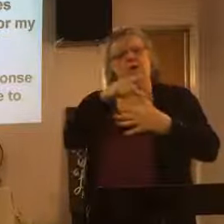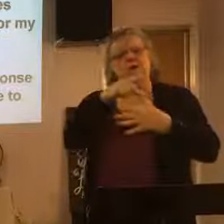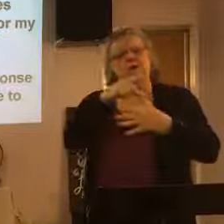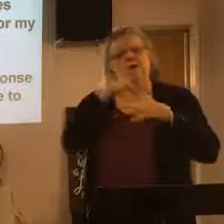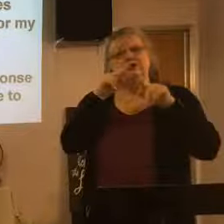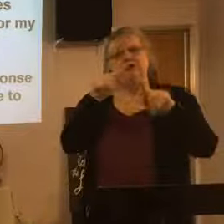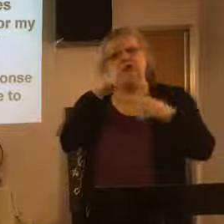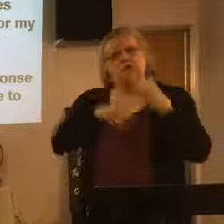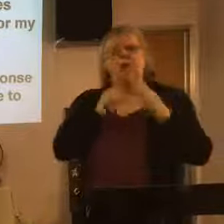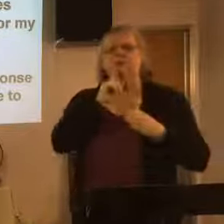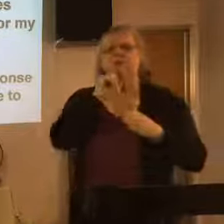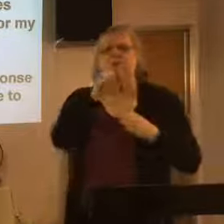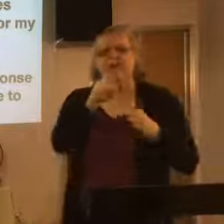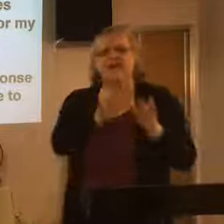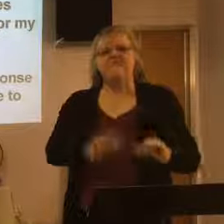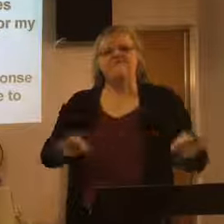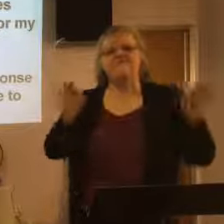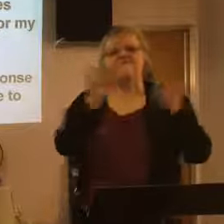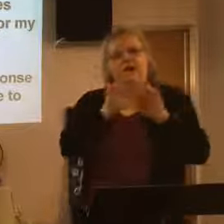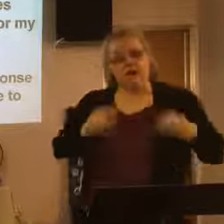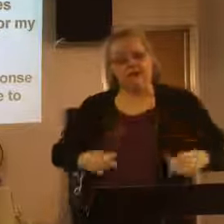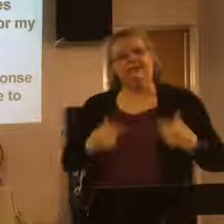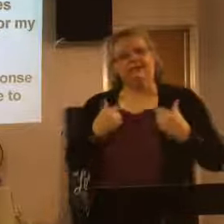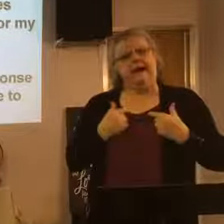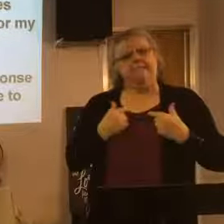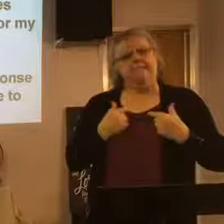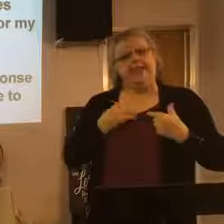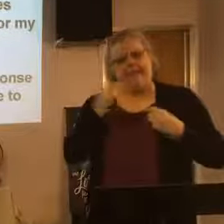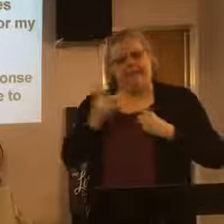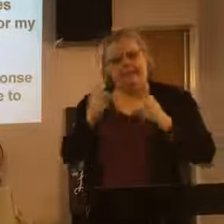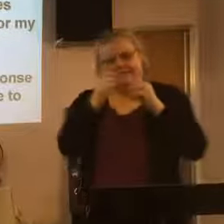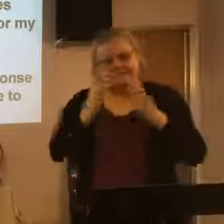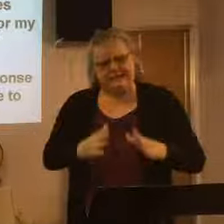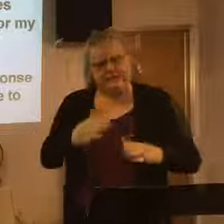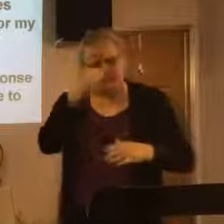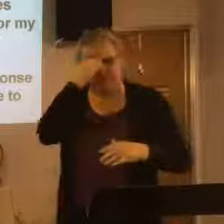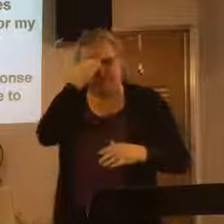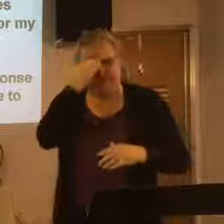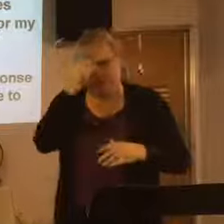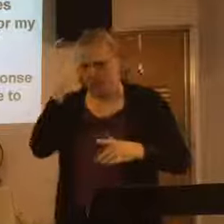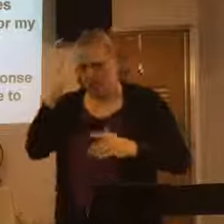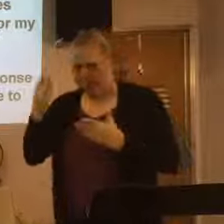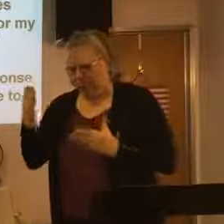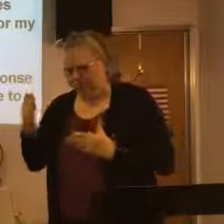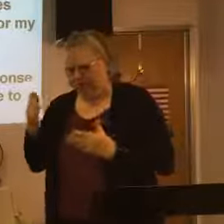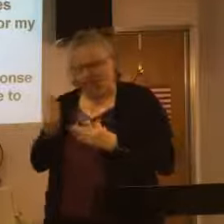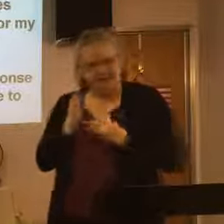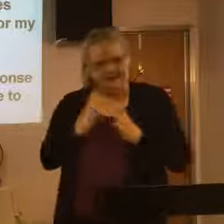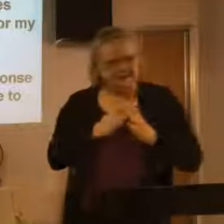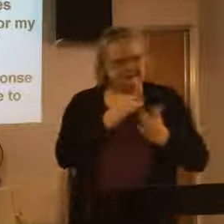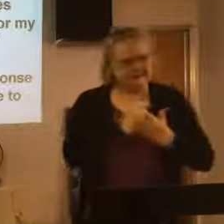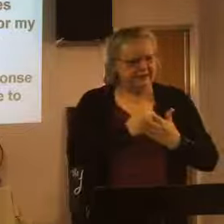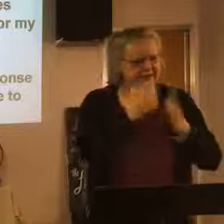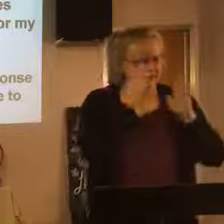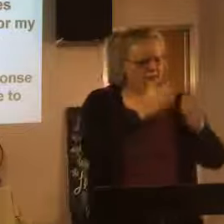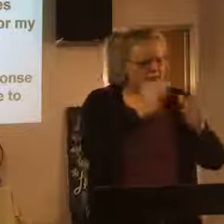at what we really value. And the disciples were thinking about one thing, and Jesus gets them to